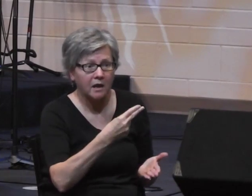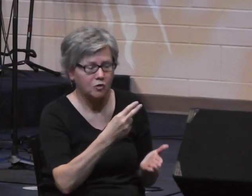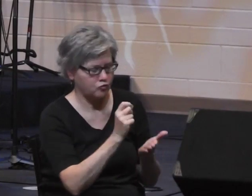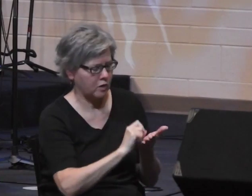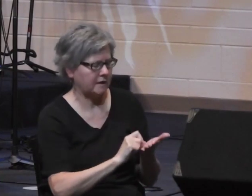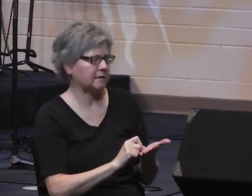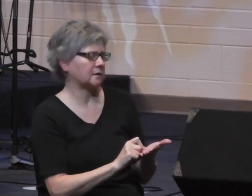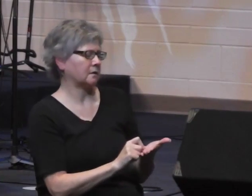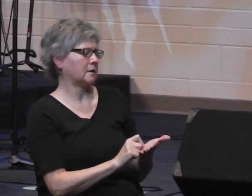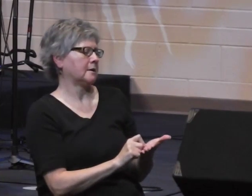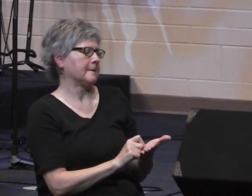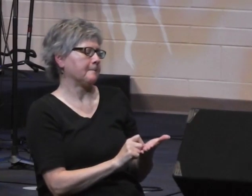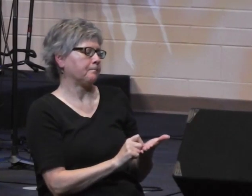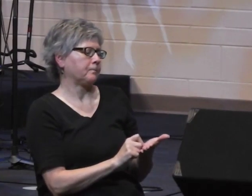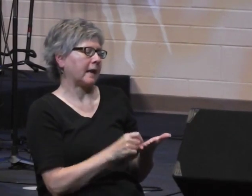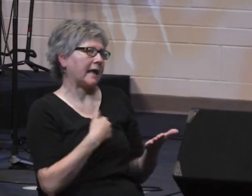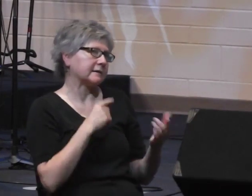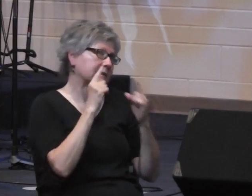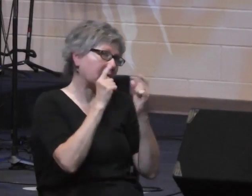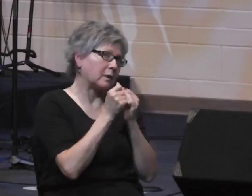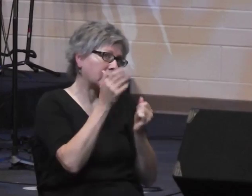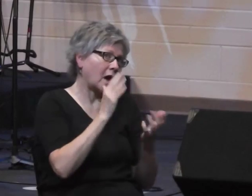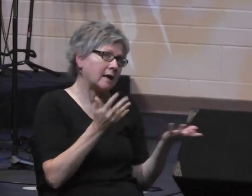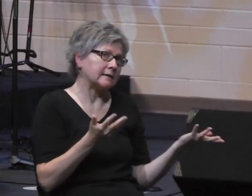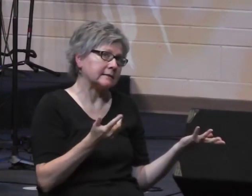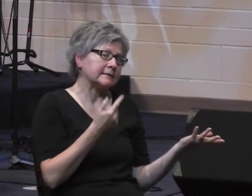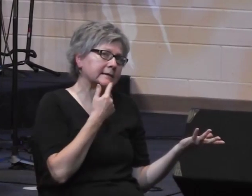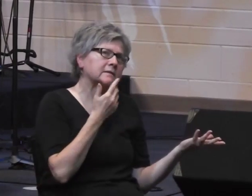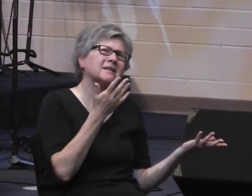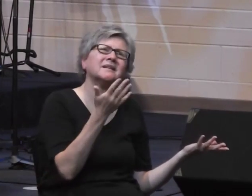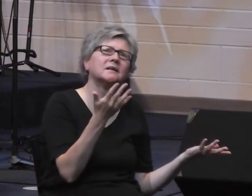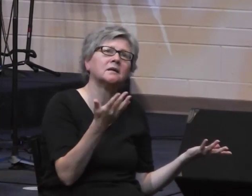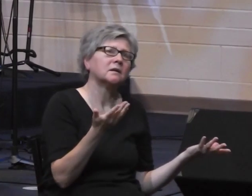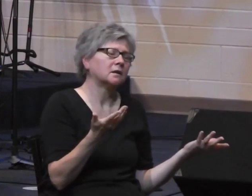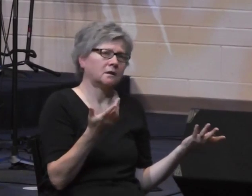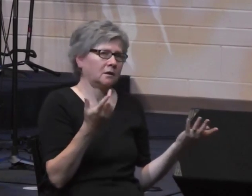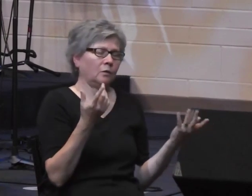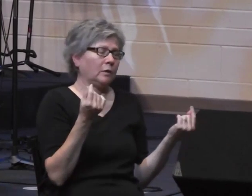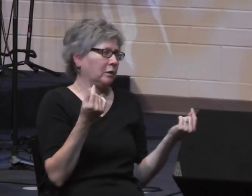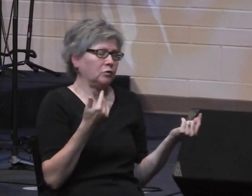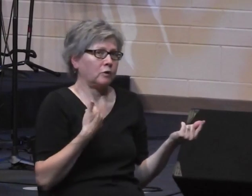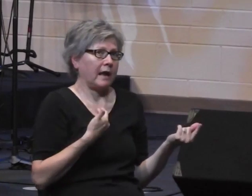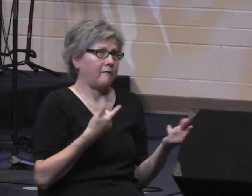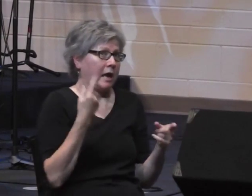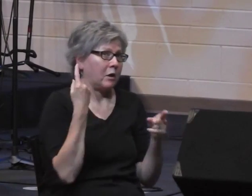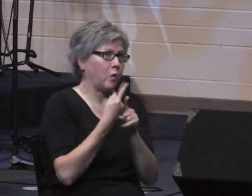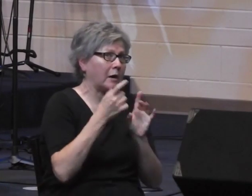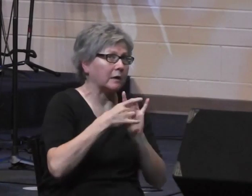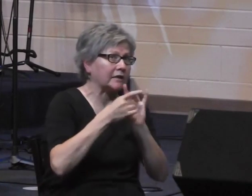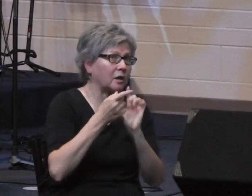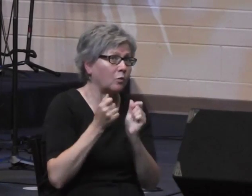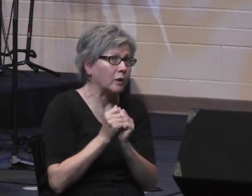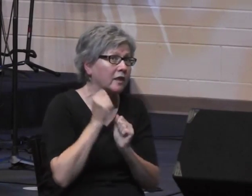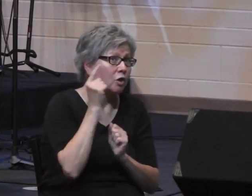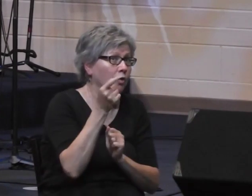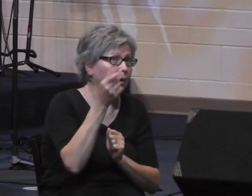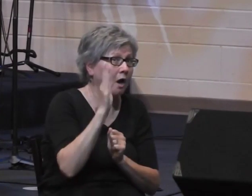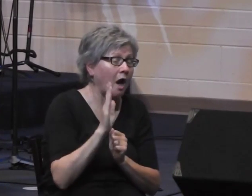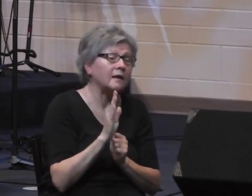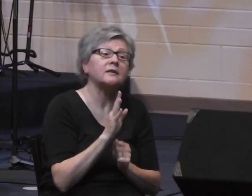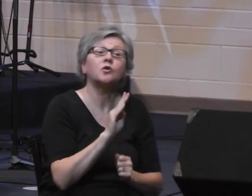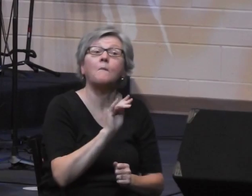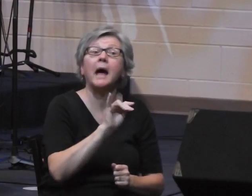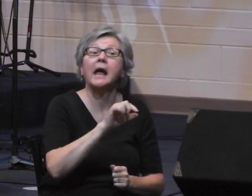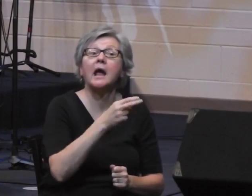he's having this dialogue with God, and he's saying to God, what are we supposed to do to have a right relationship with you, God? And Micah